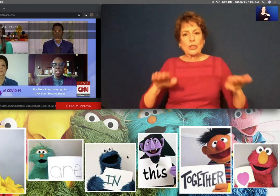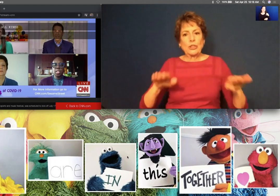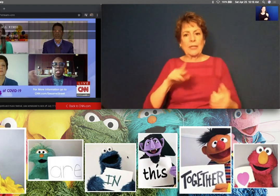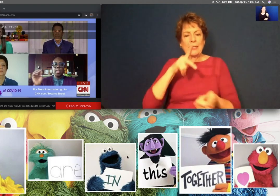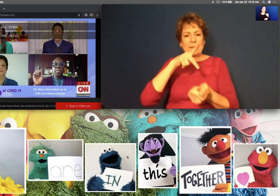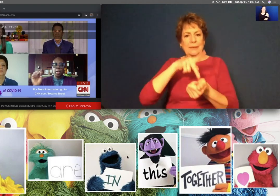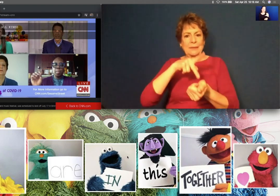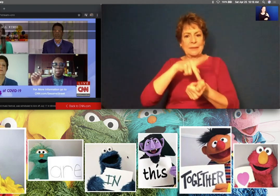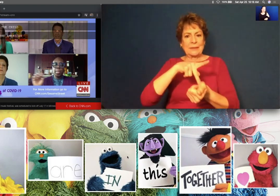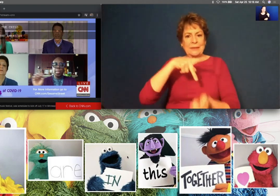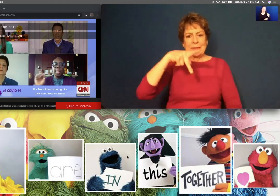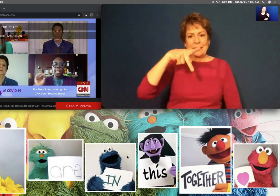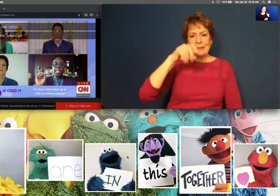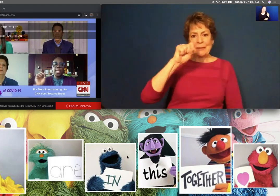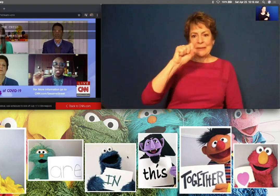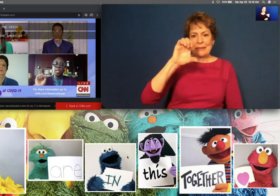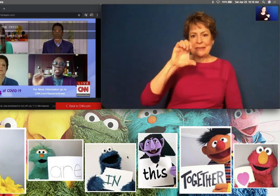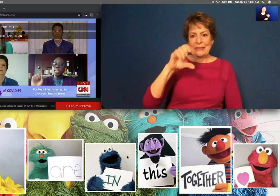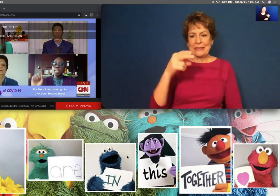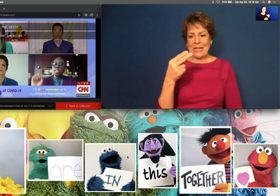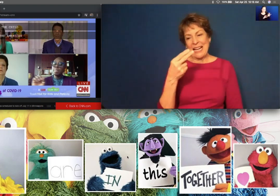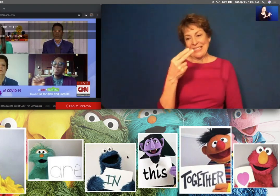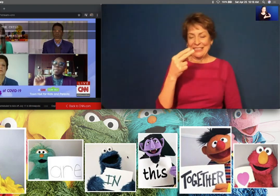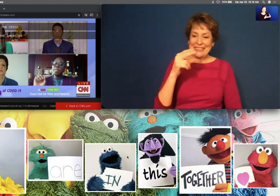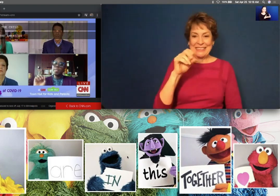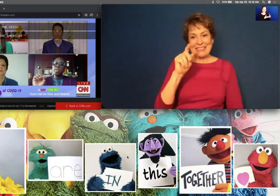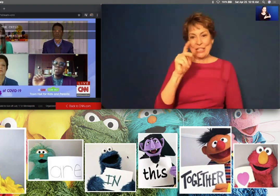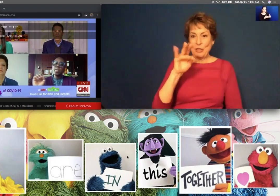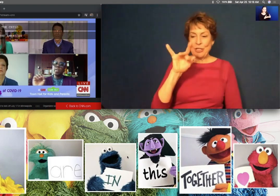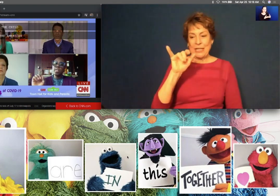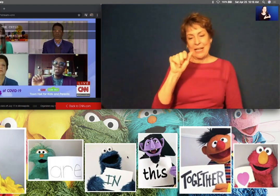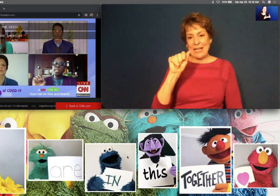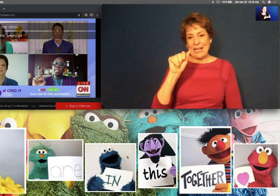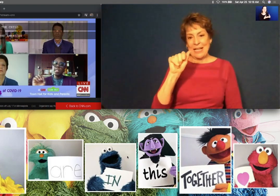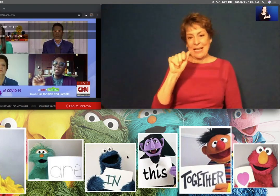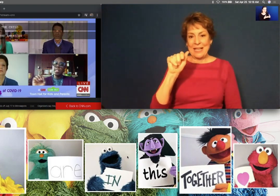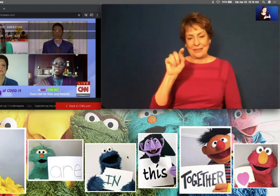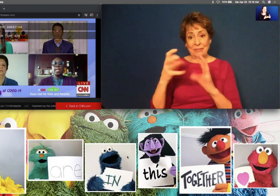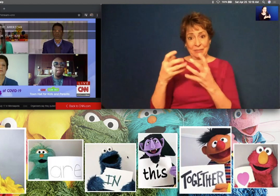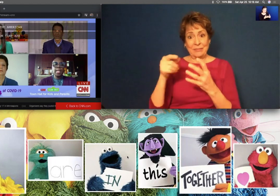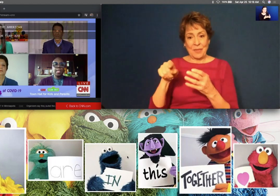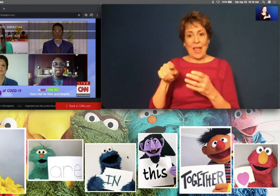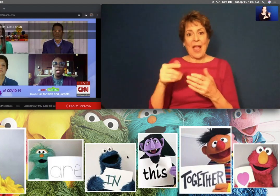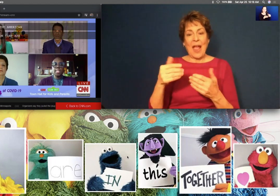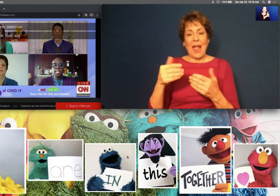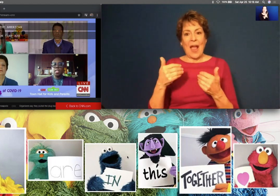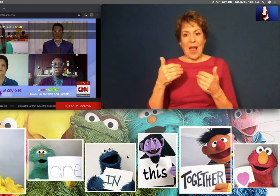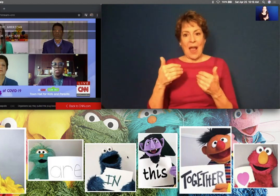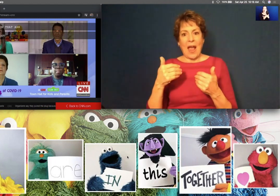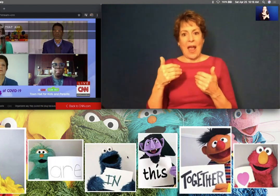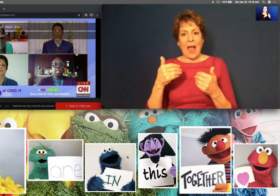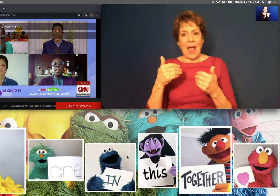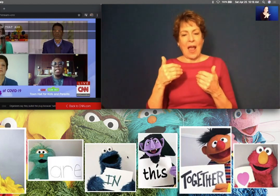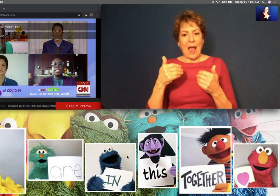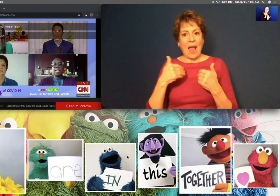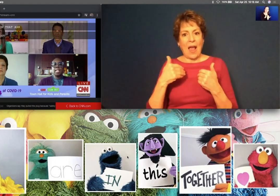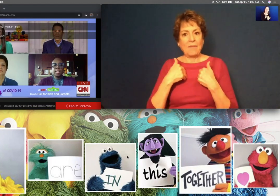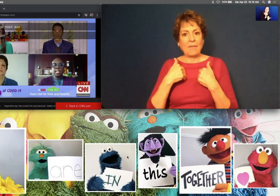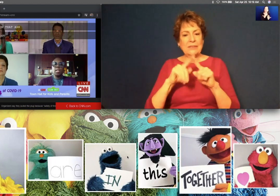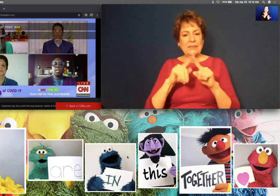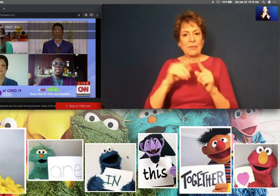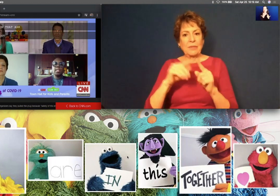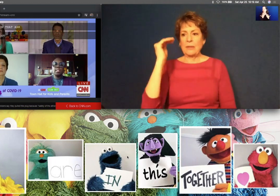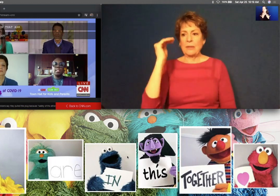Association, that are beginning to talk about disparities. And in my academy, in our caucuses, the Black Caucus, the